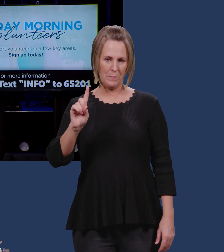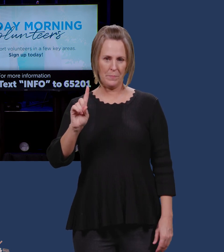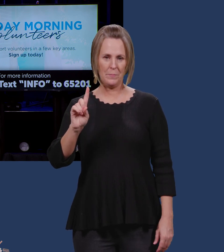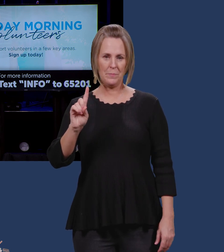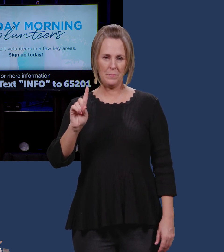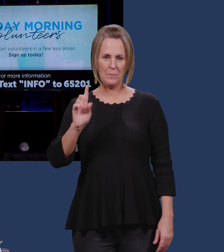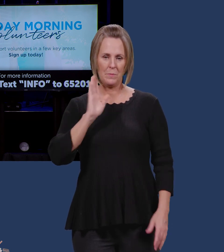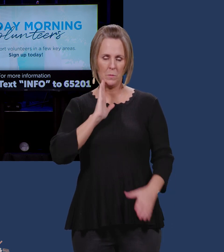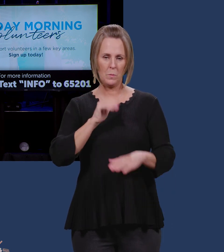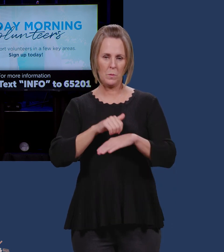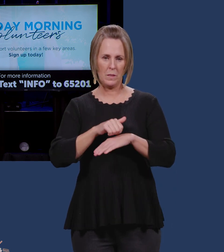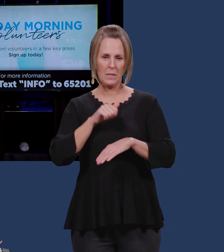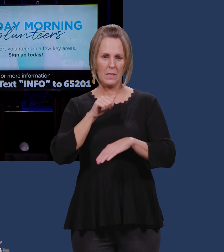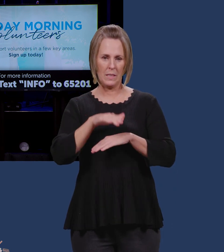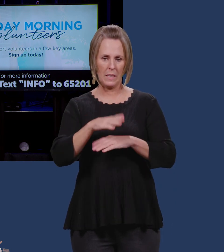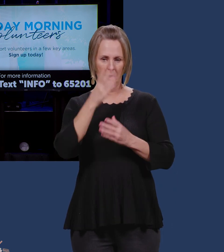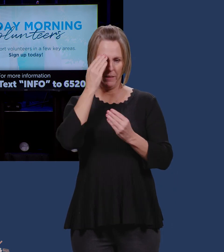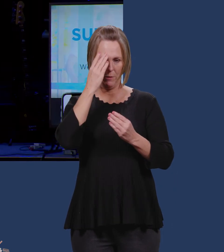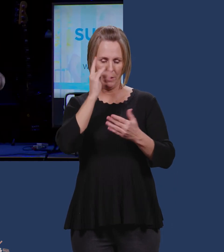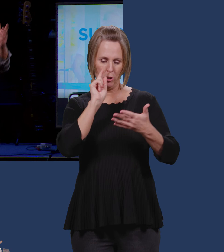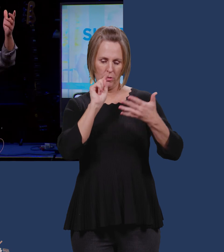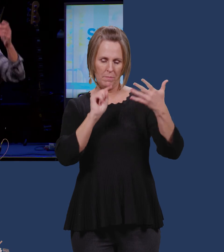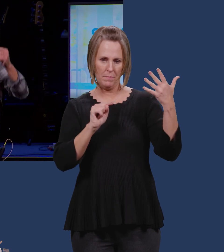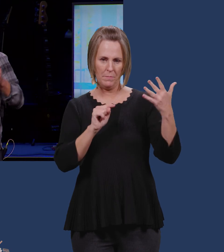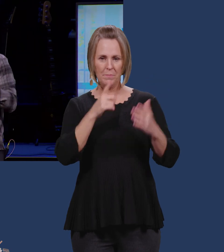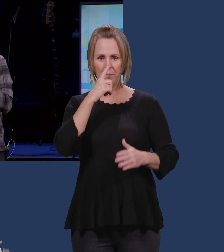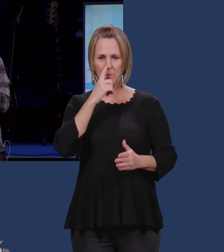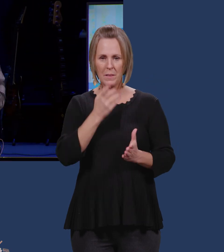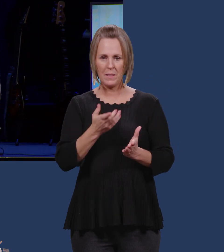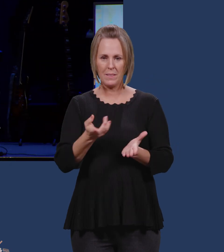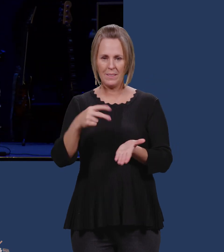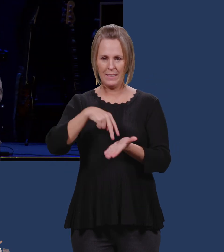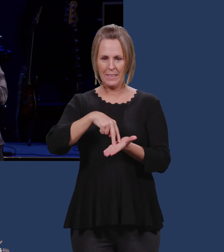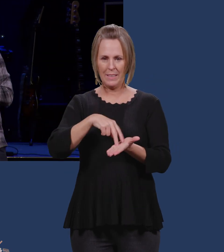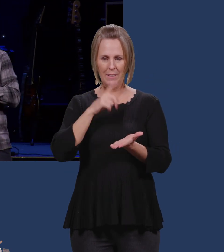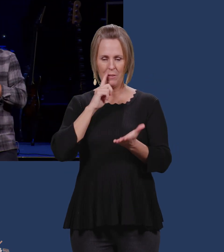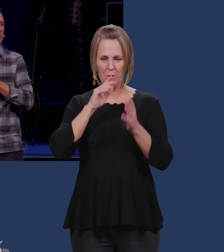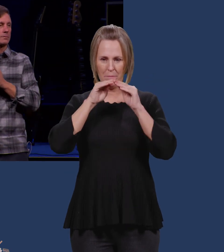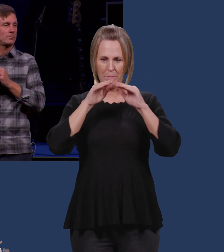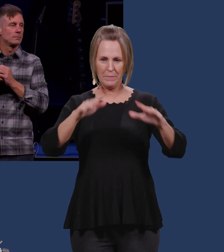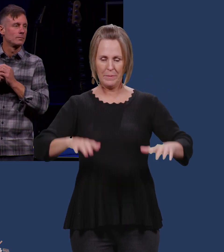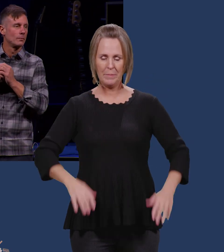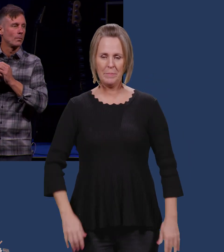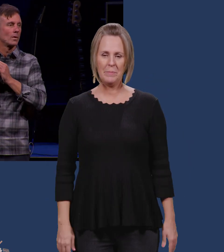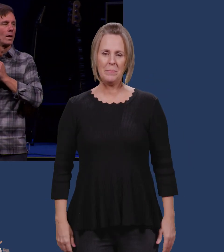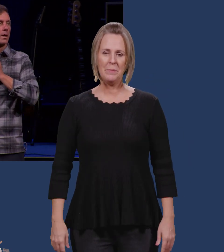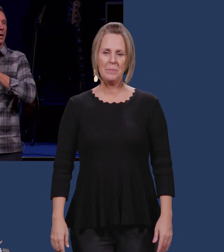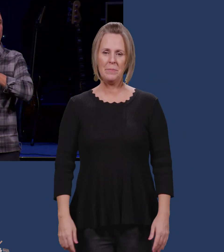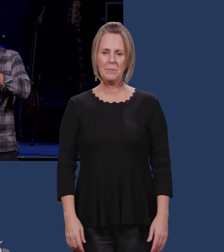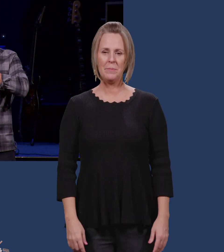65201. We'll send you the details. Please stand to receive God's blessing.